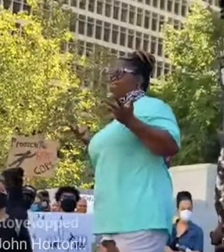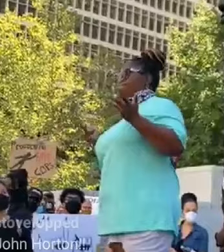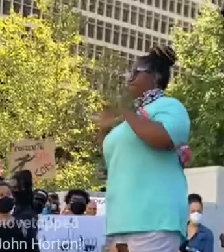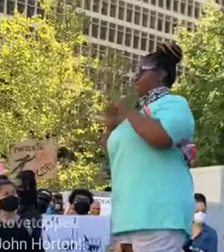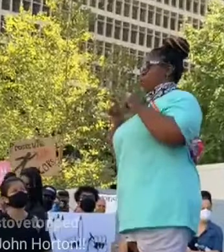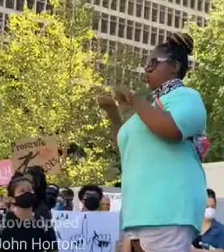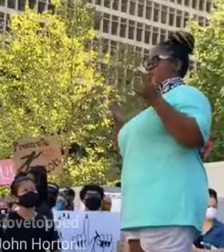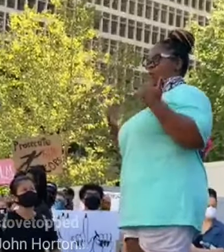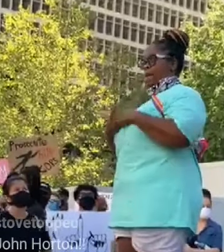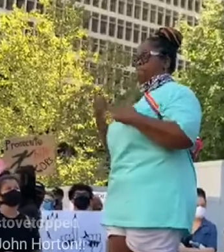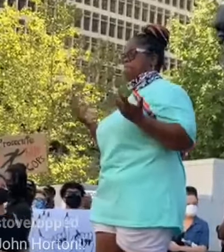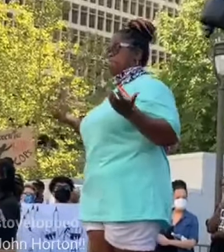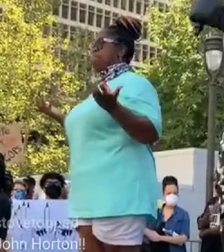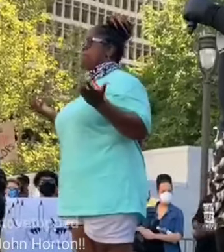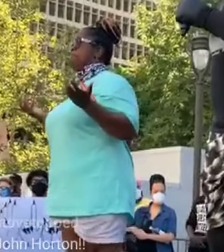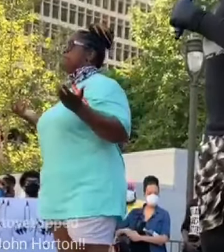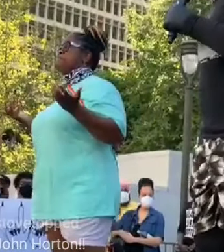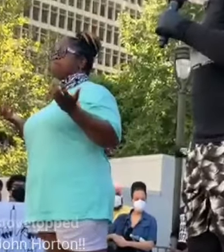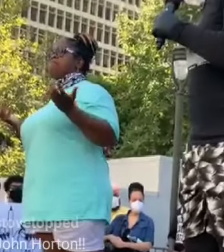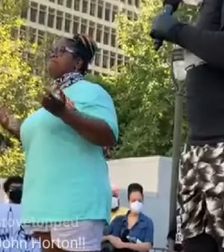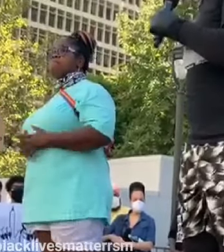How are y'all doing today?